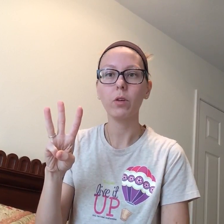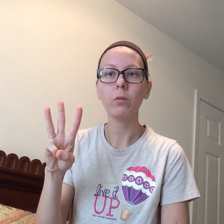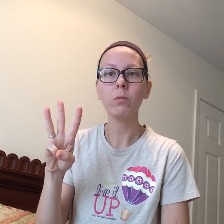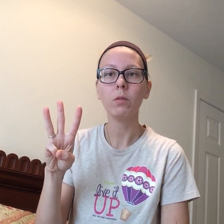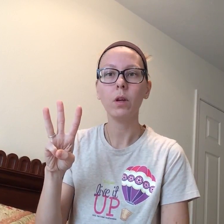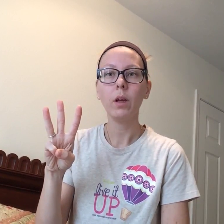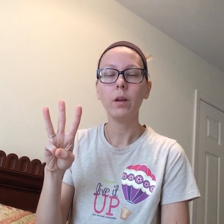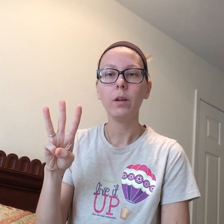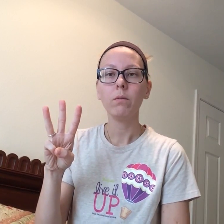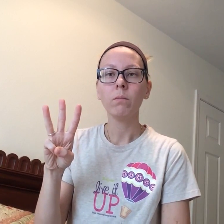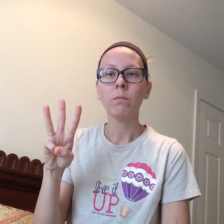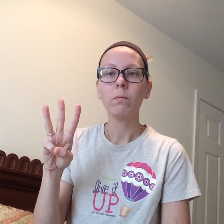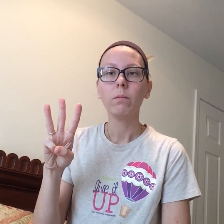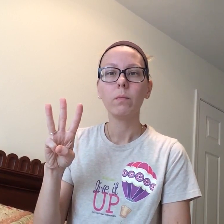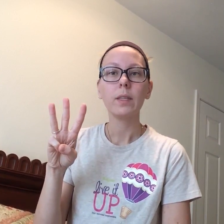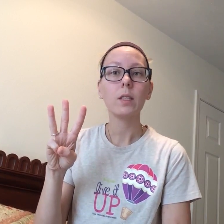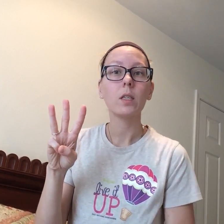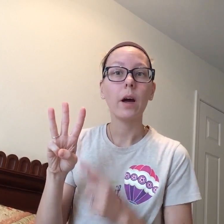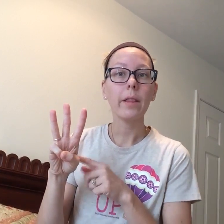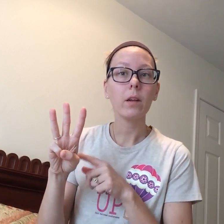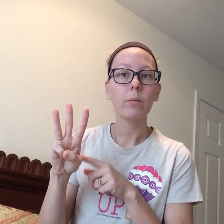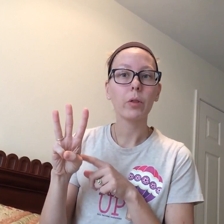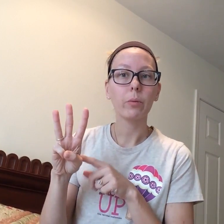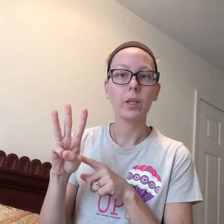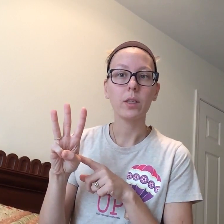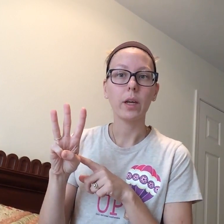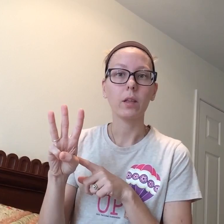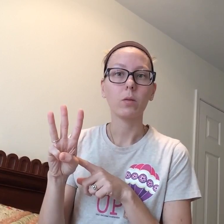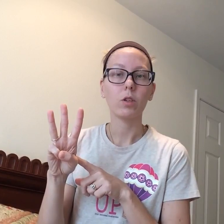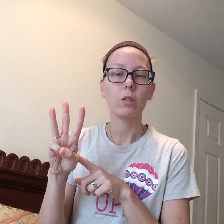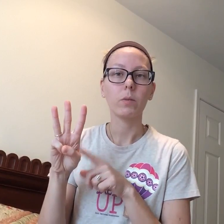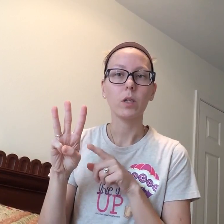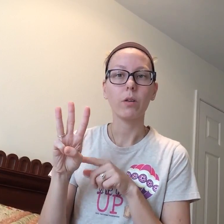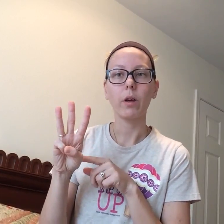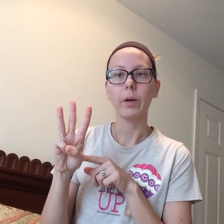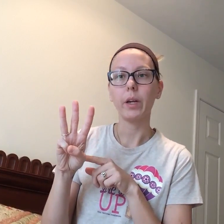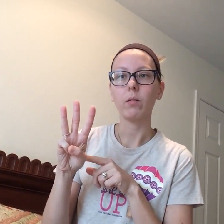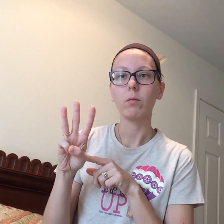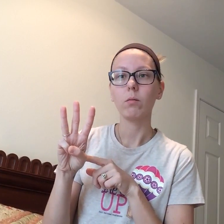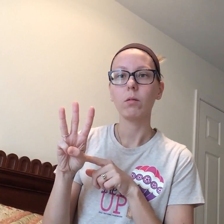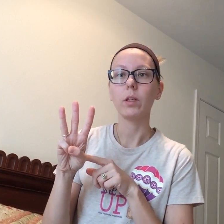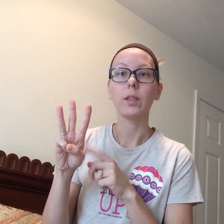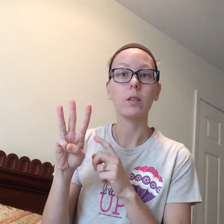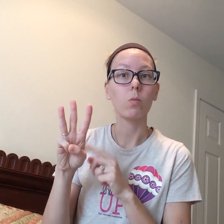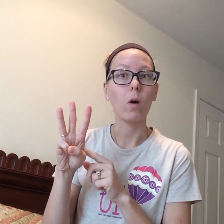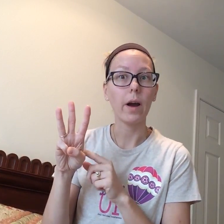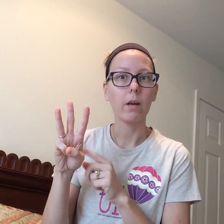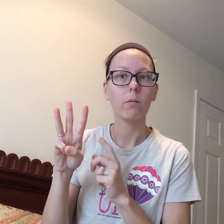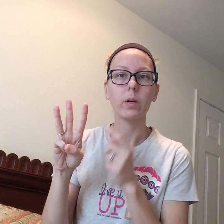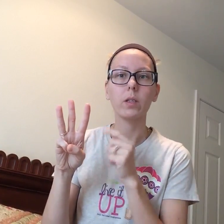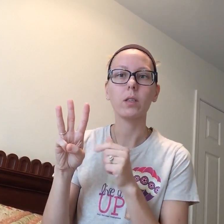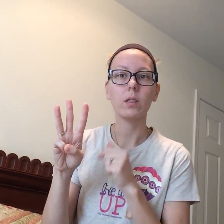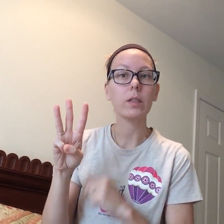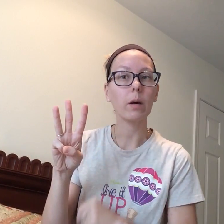W. This is not the number 3 in sign language. I'm going to tell you that right now. And this is why, because it's a